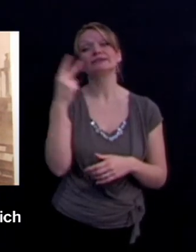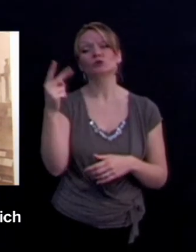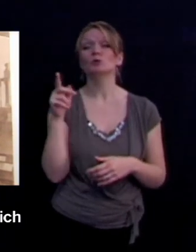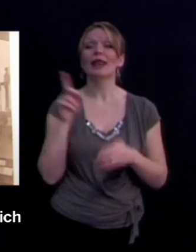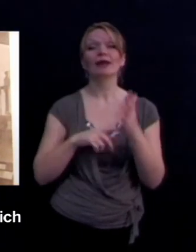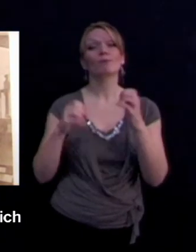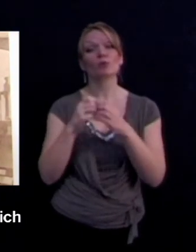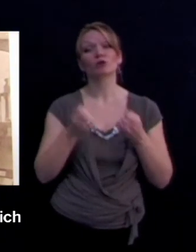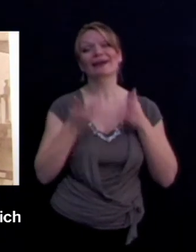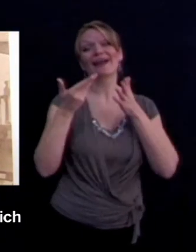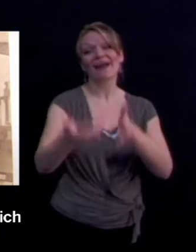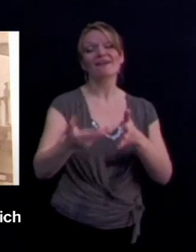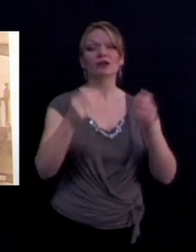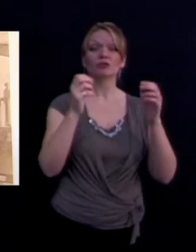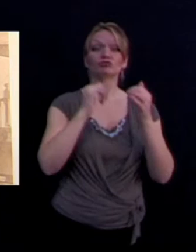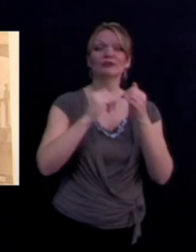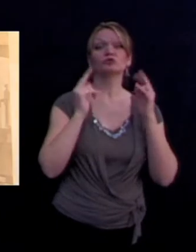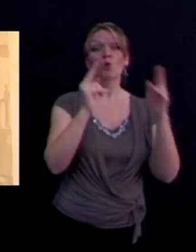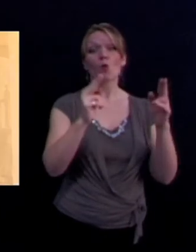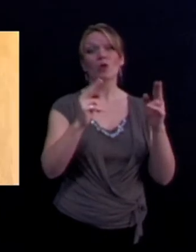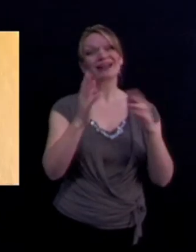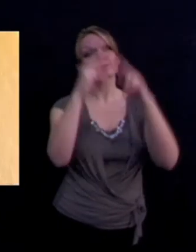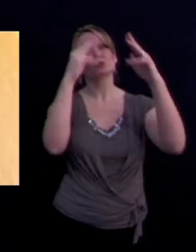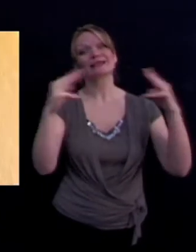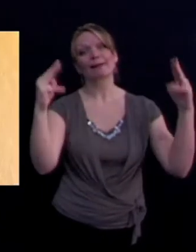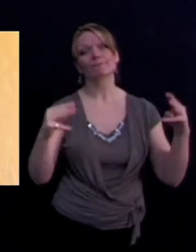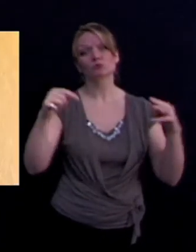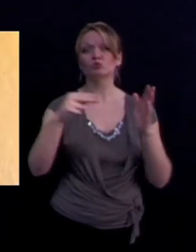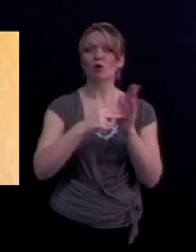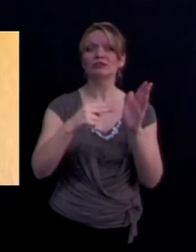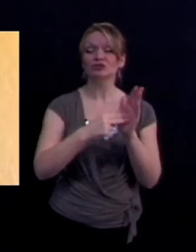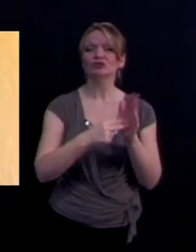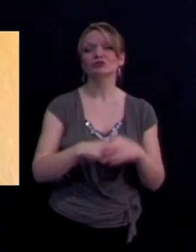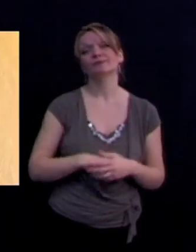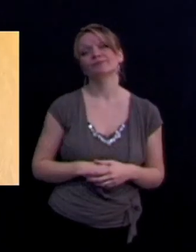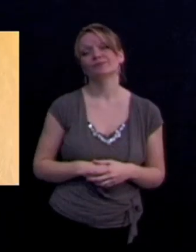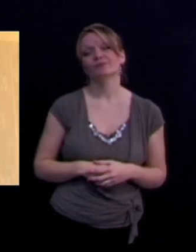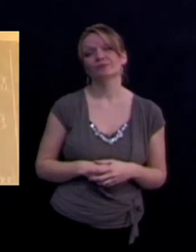its contents to the city of Norwich as a museum of domestic life.